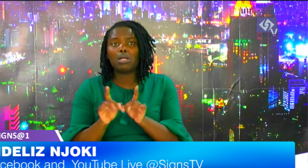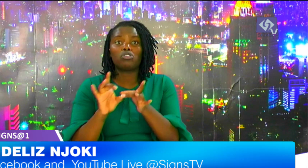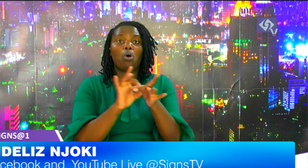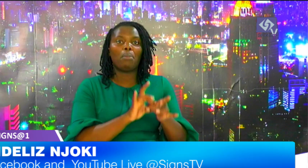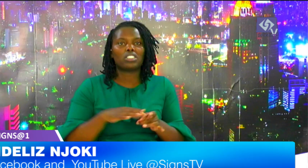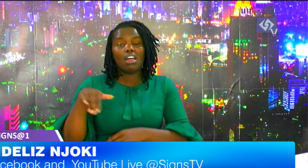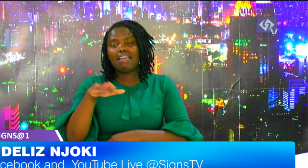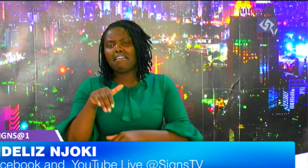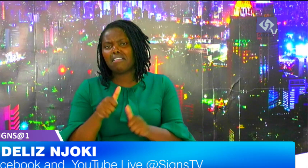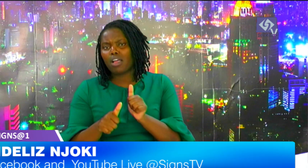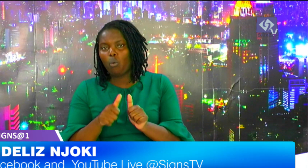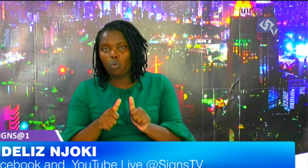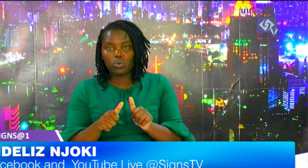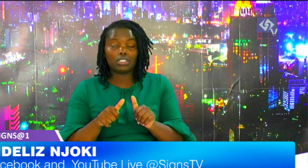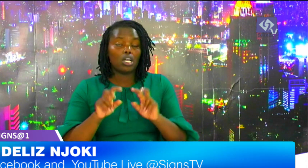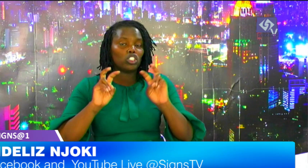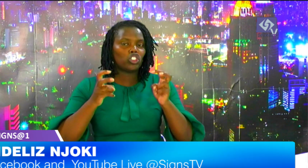ways to boost trade and